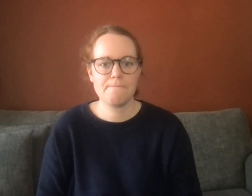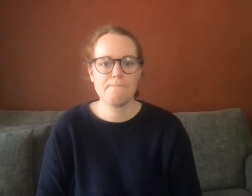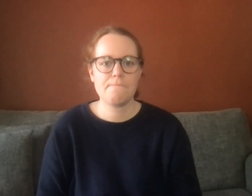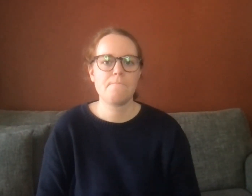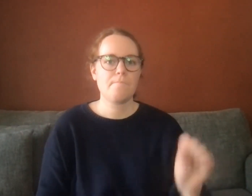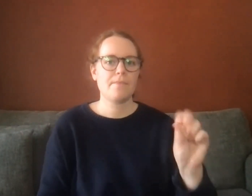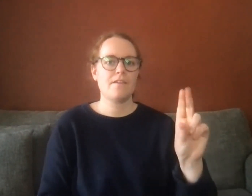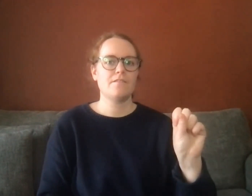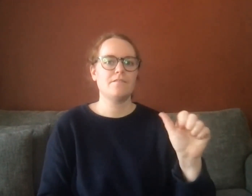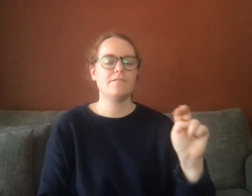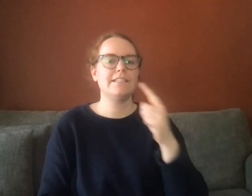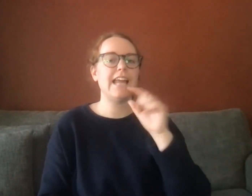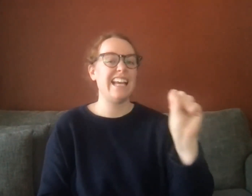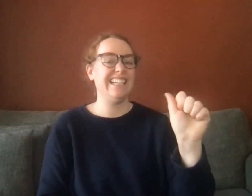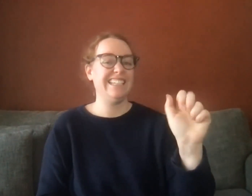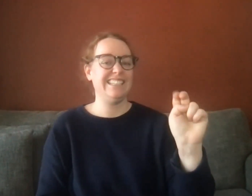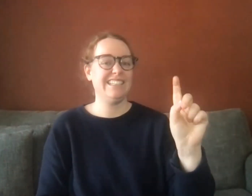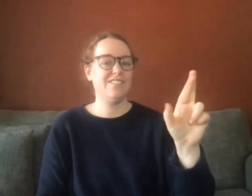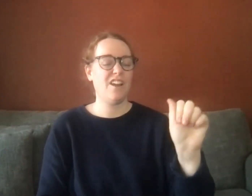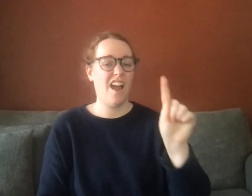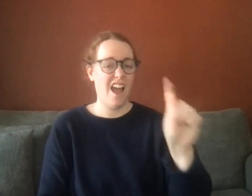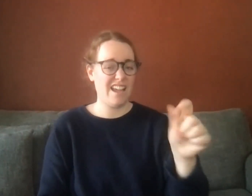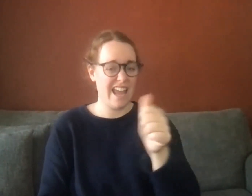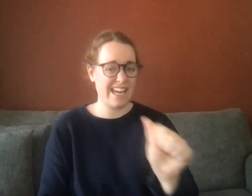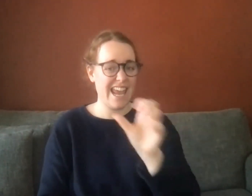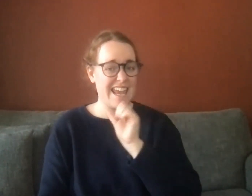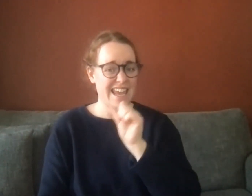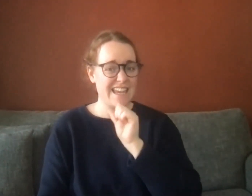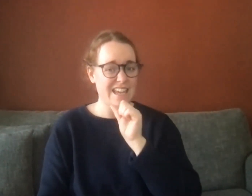Sandra's asked a question, is there any age requirements or